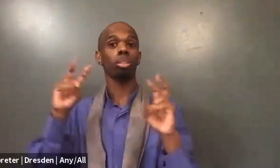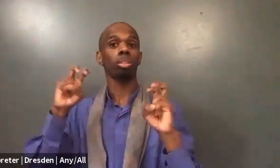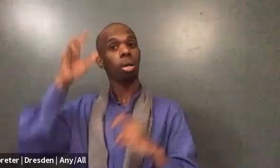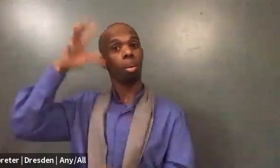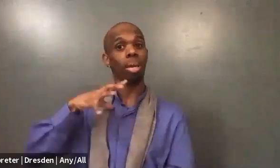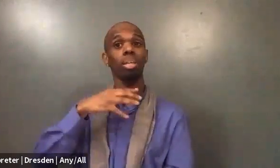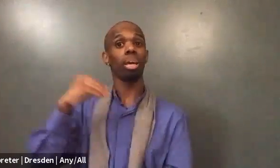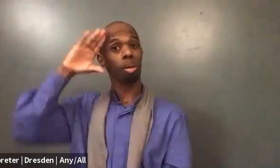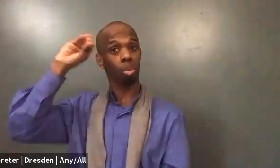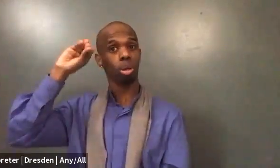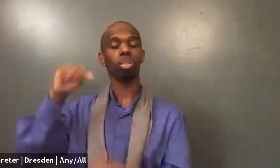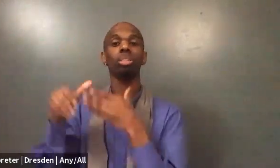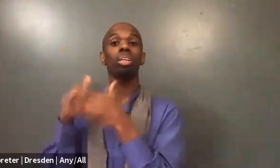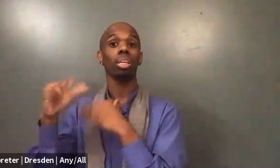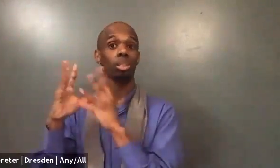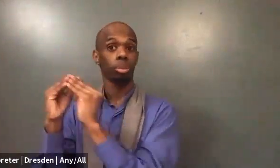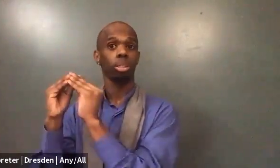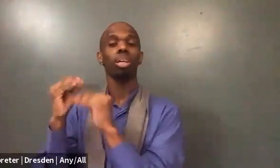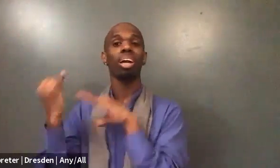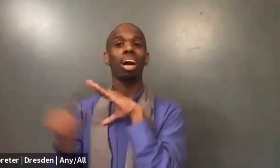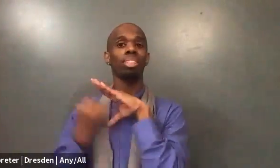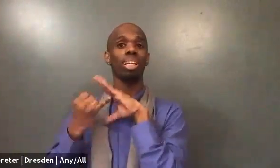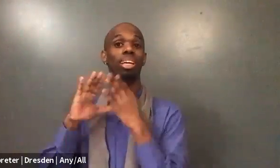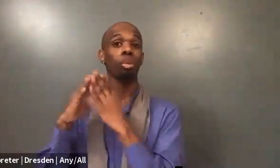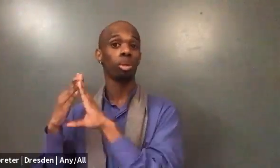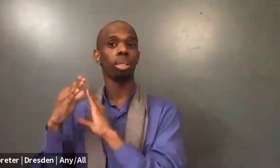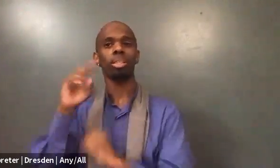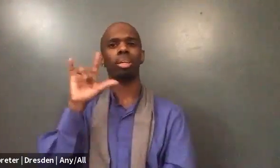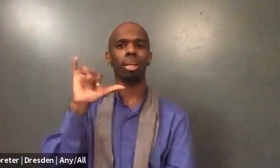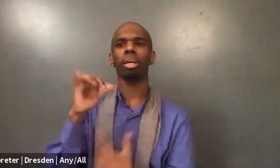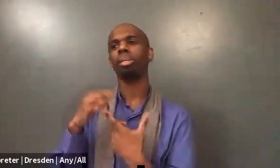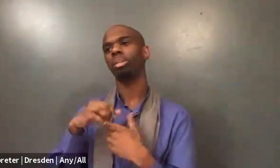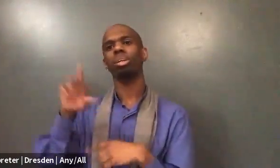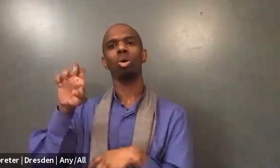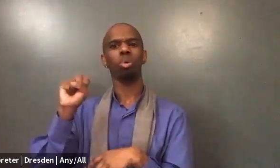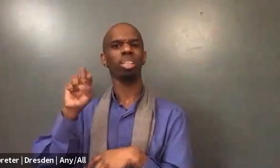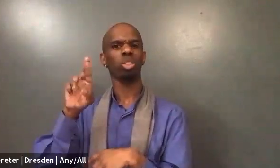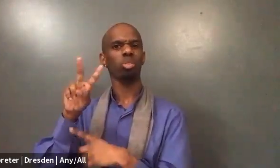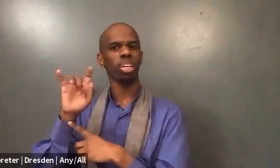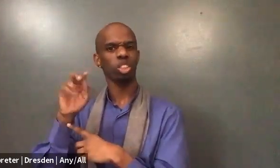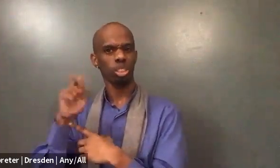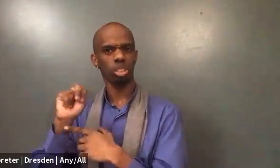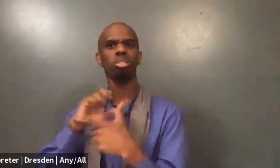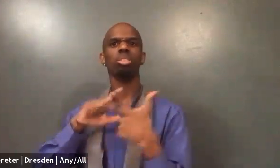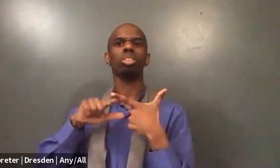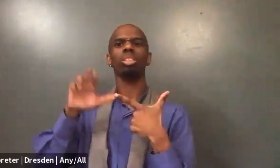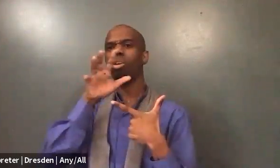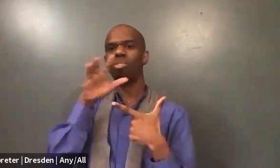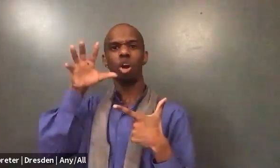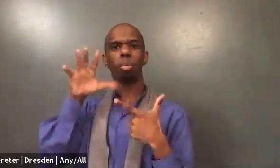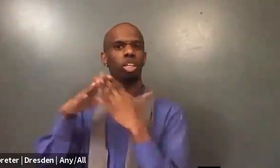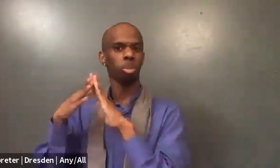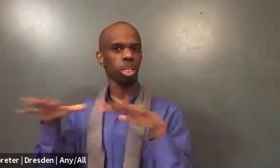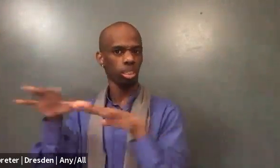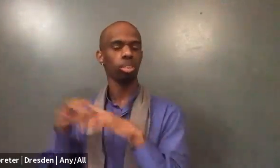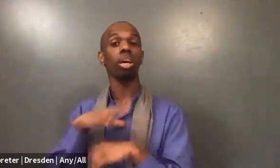isolated communities. That could be reservation, that can be Alaska Village or rural communities. And then 4 is going to be a really big one.